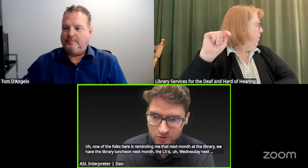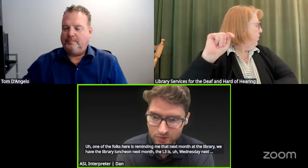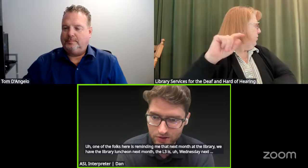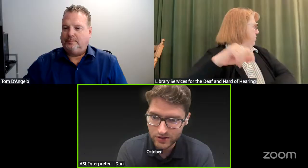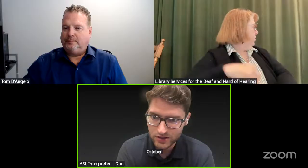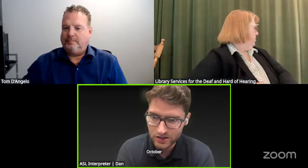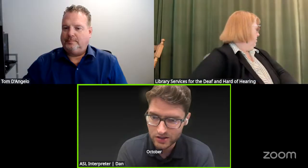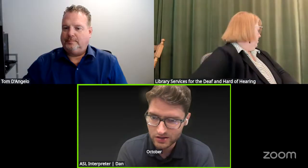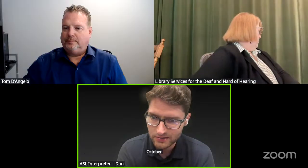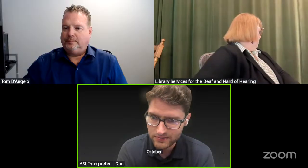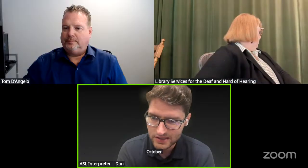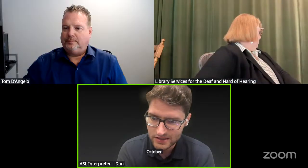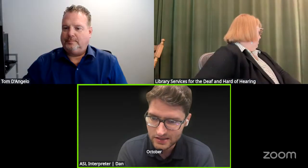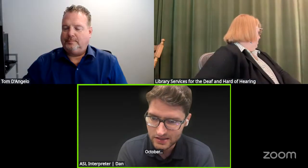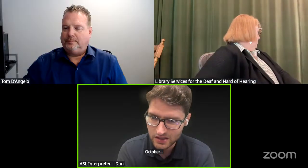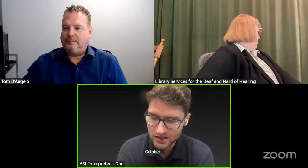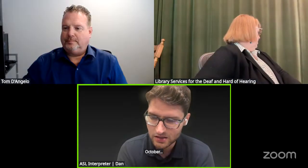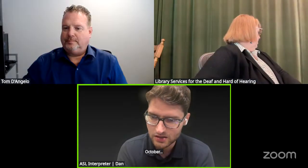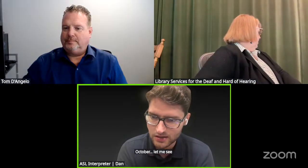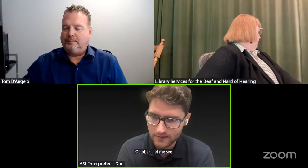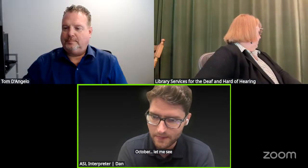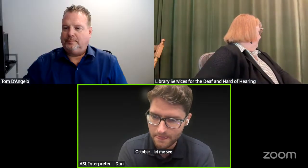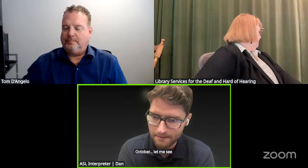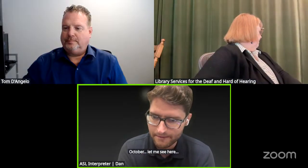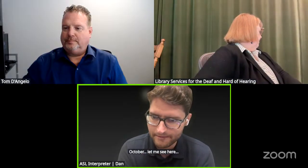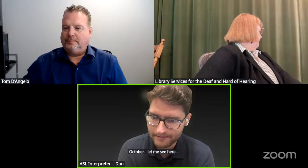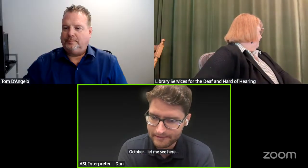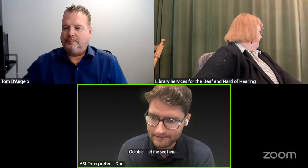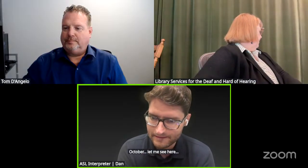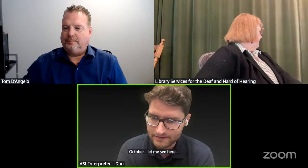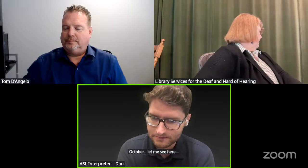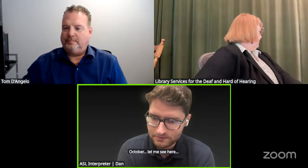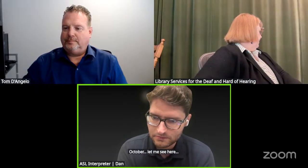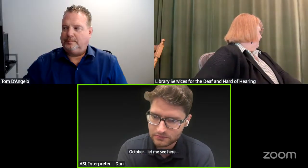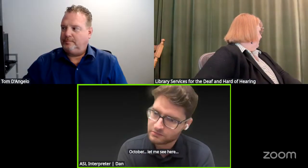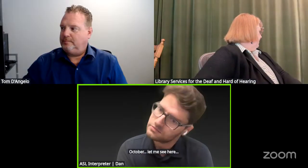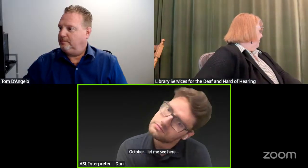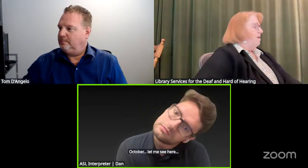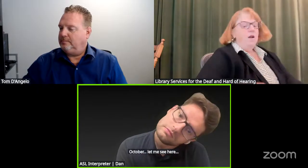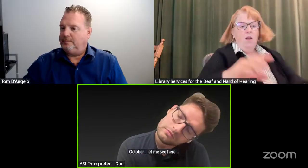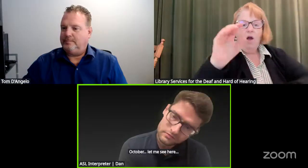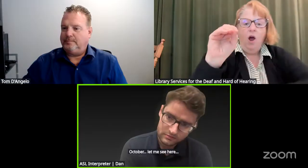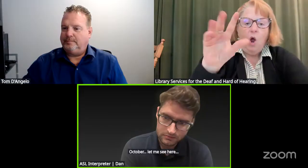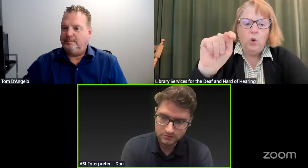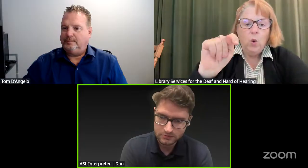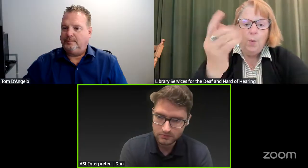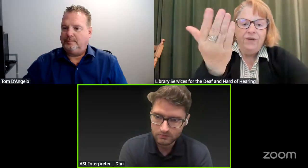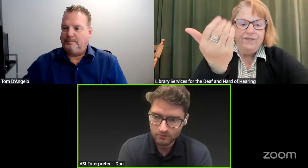October. Let me see here.